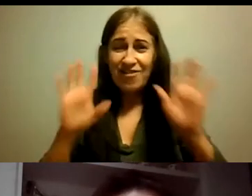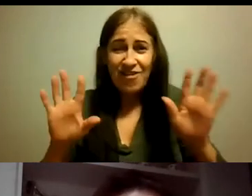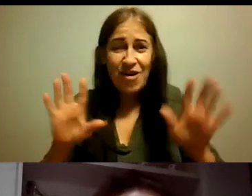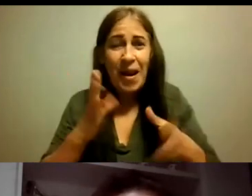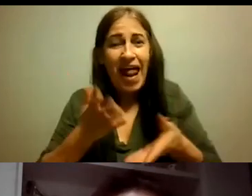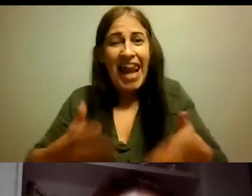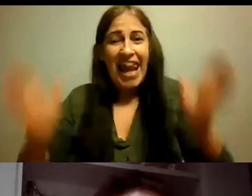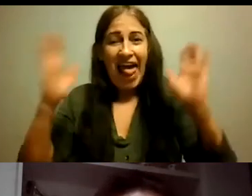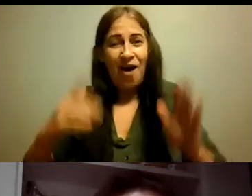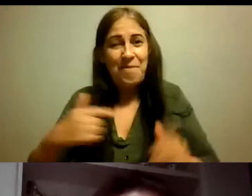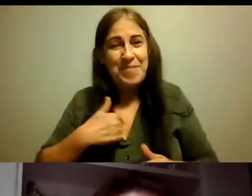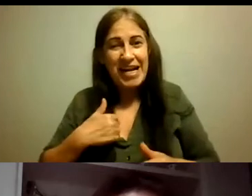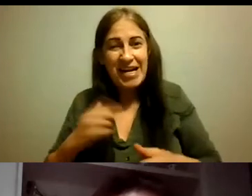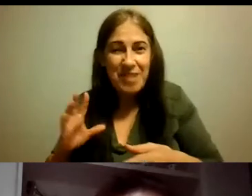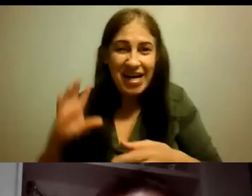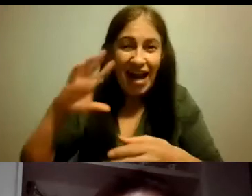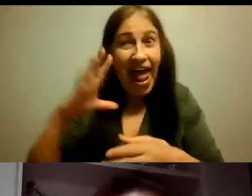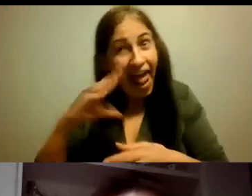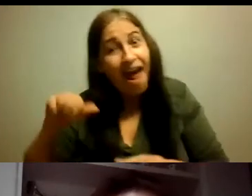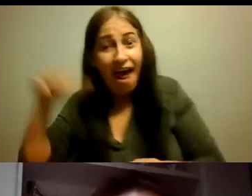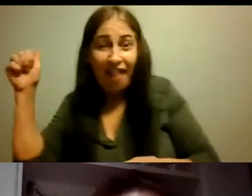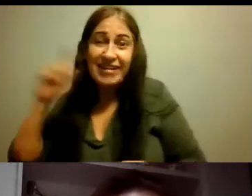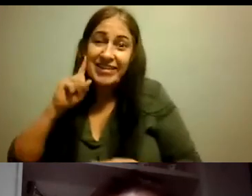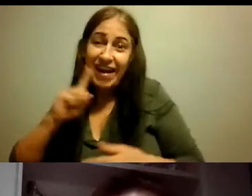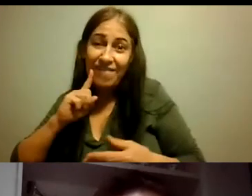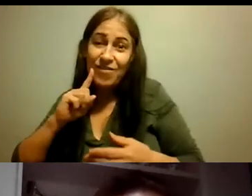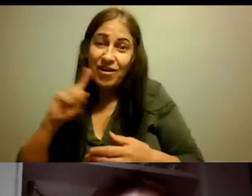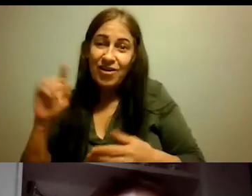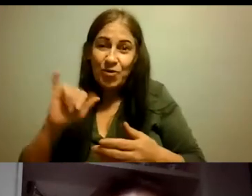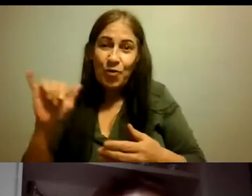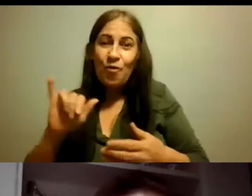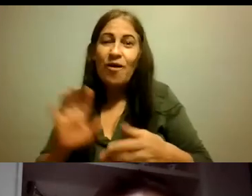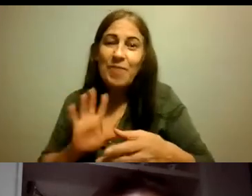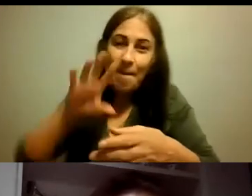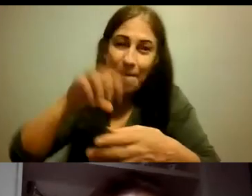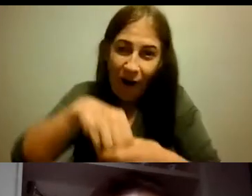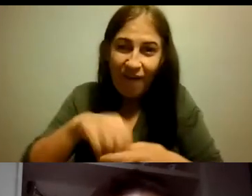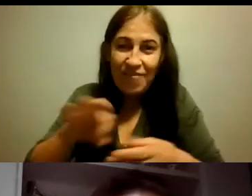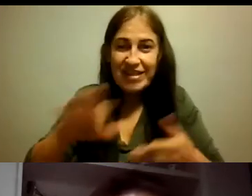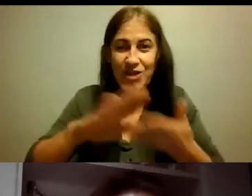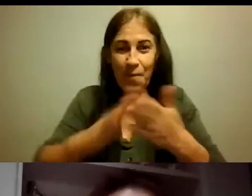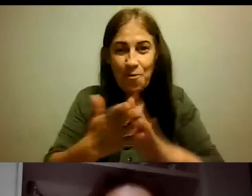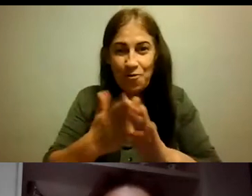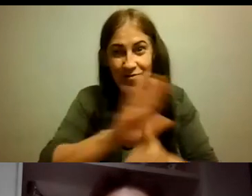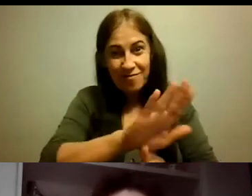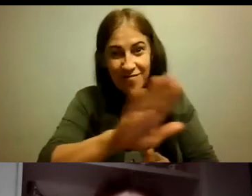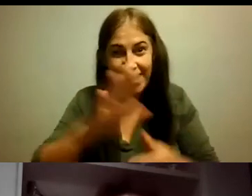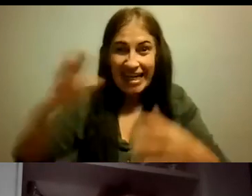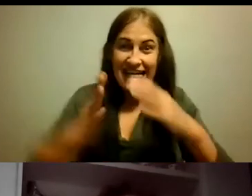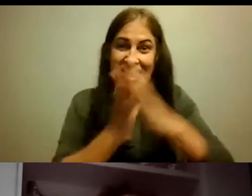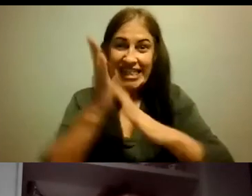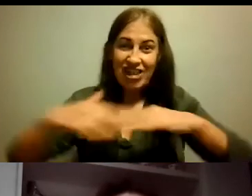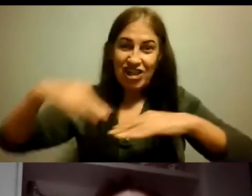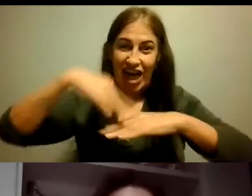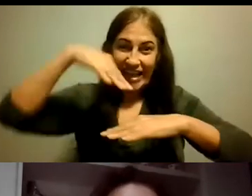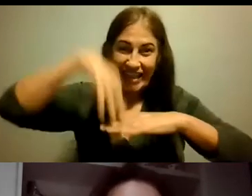And up to now, we've had some really wonderful people join and having wonderful deaf community members